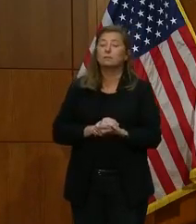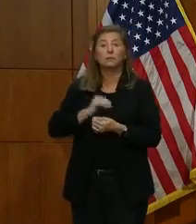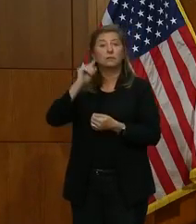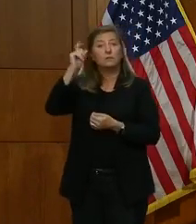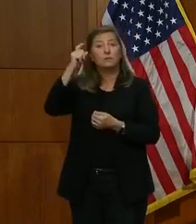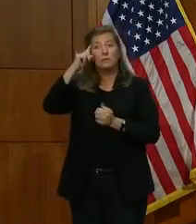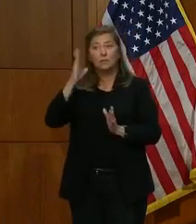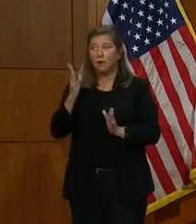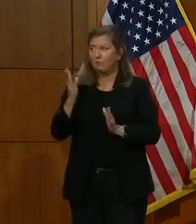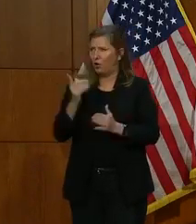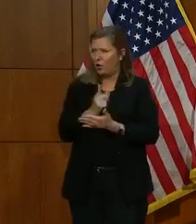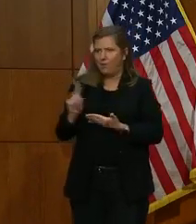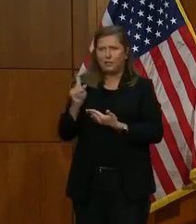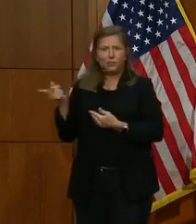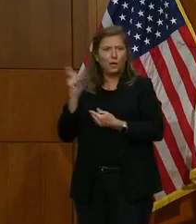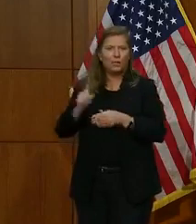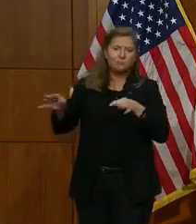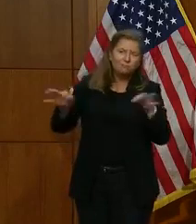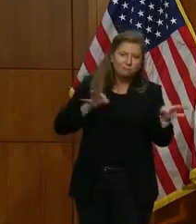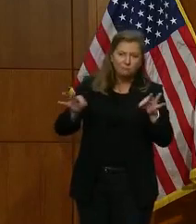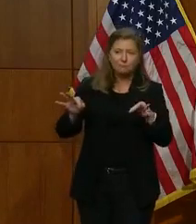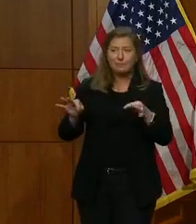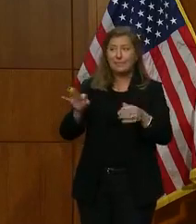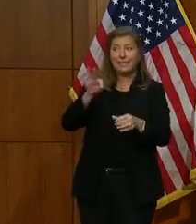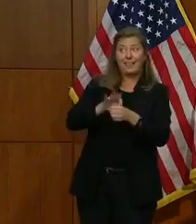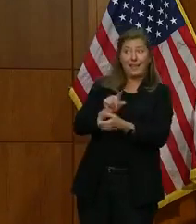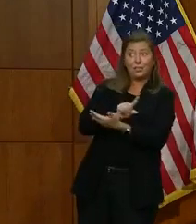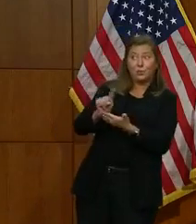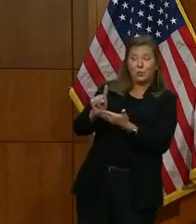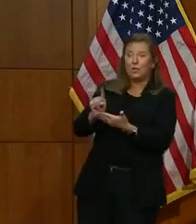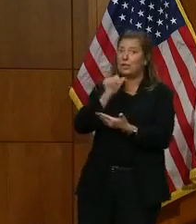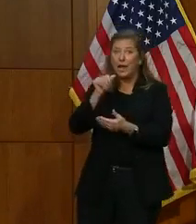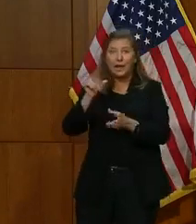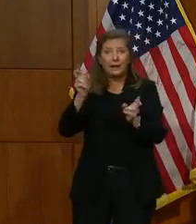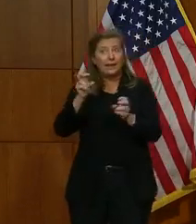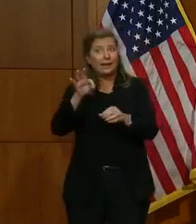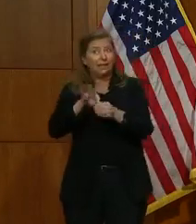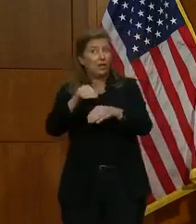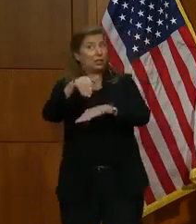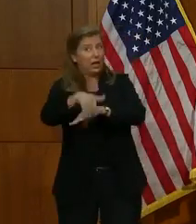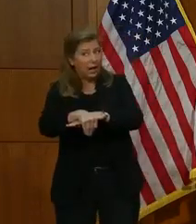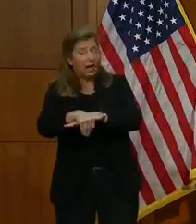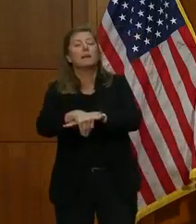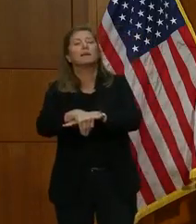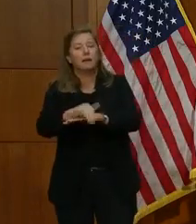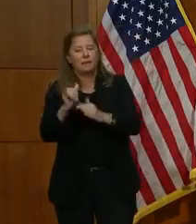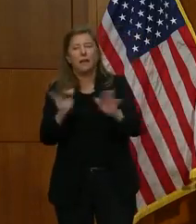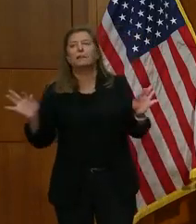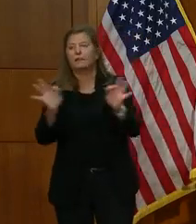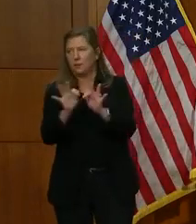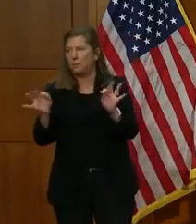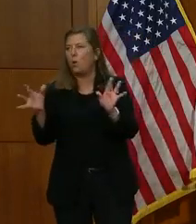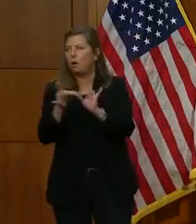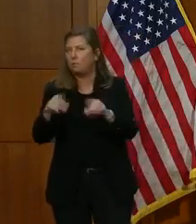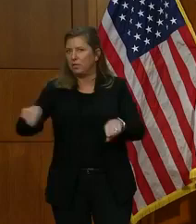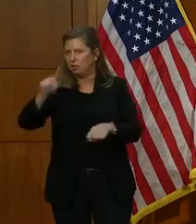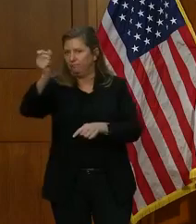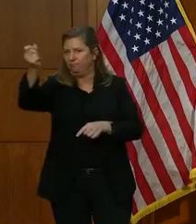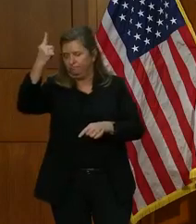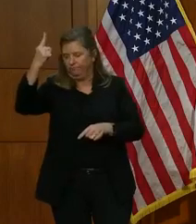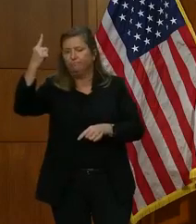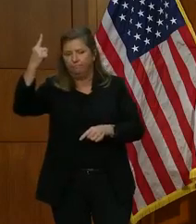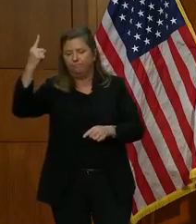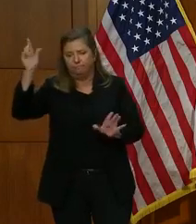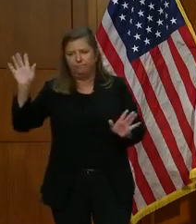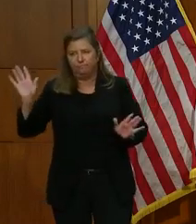up here just last week talking about election week rather than election night, and I think that's a pretty powerful message for everybody to be aware